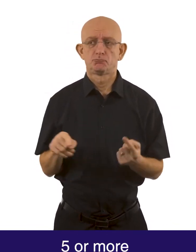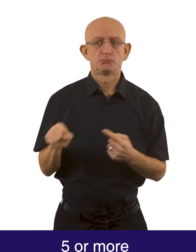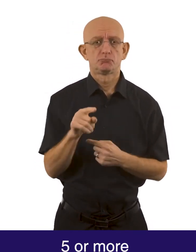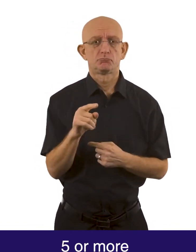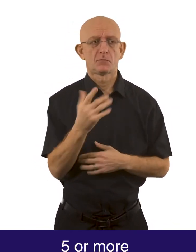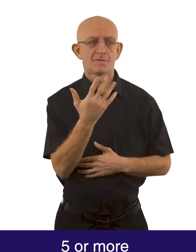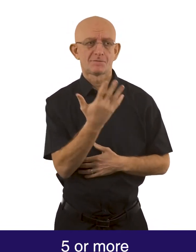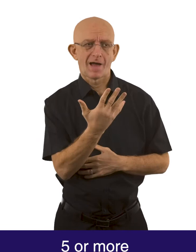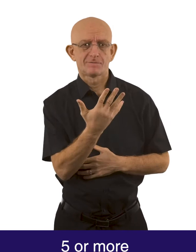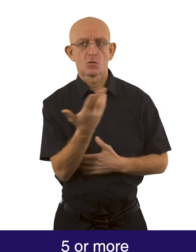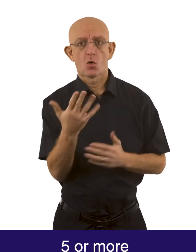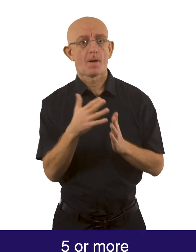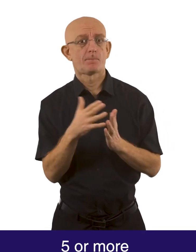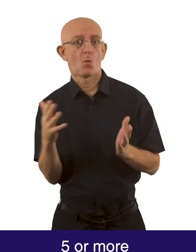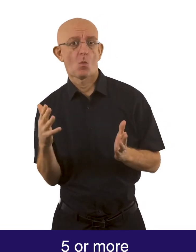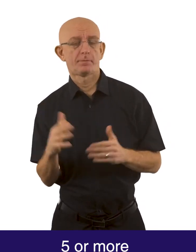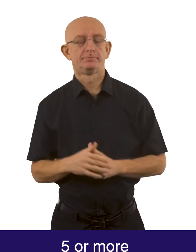5 or more.